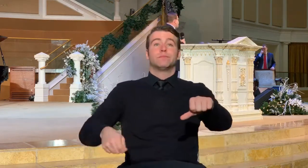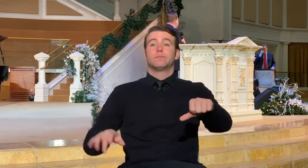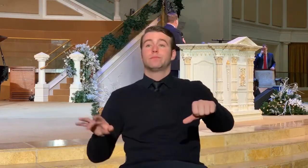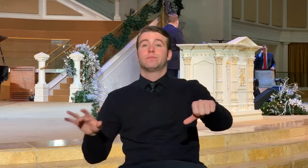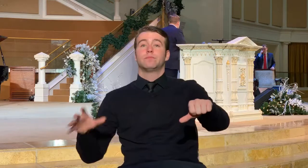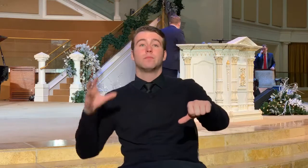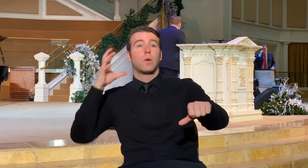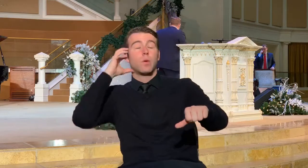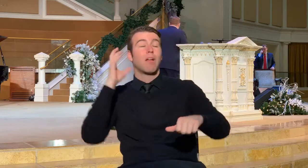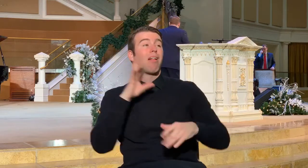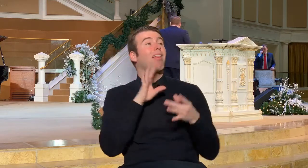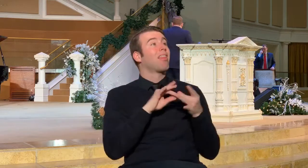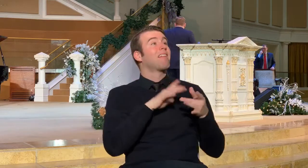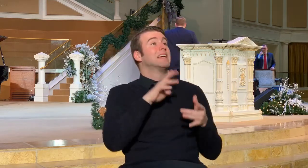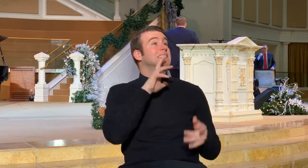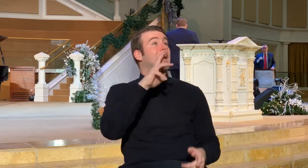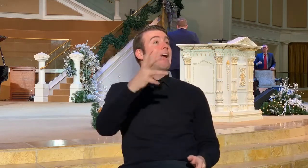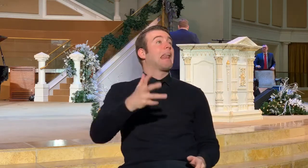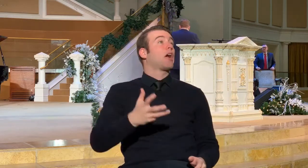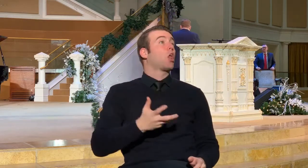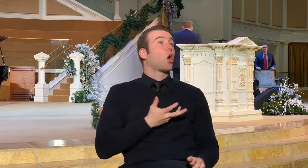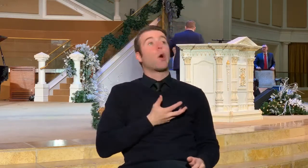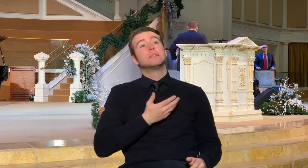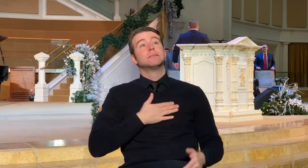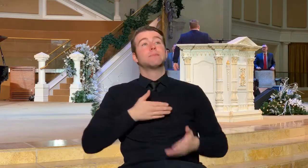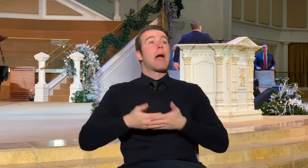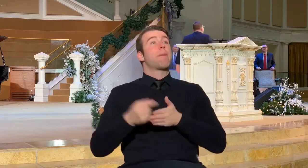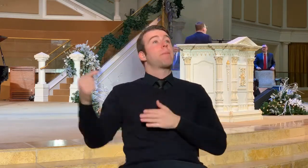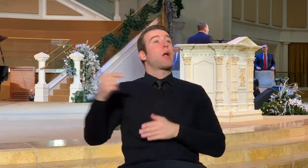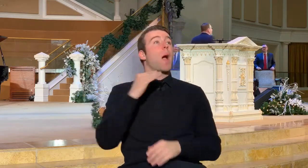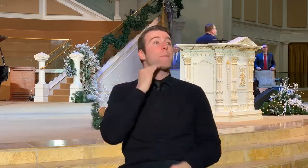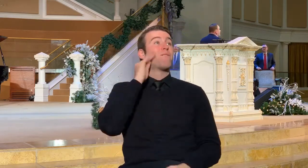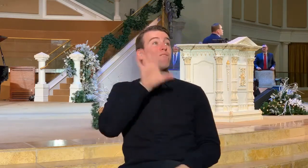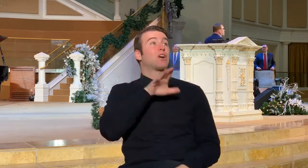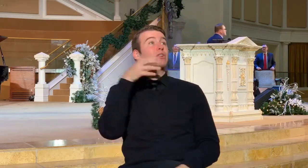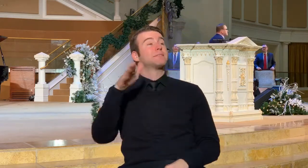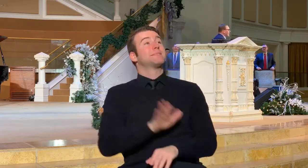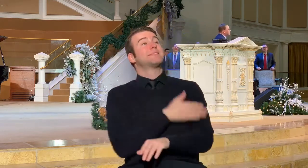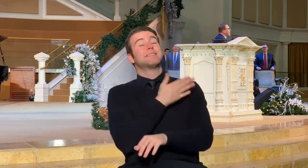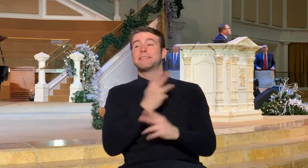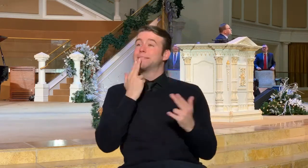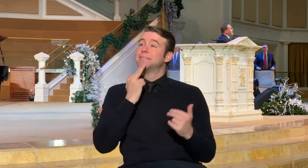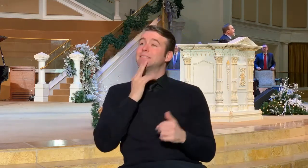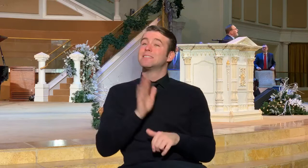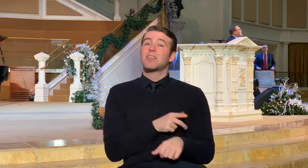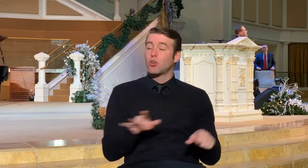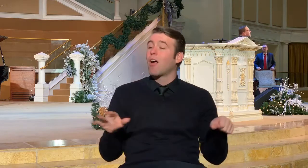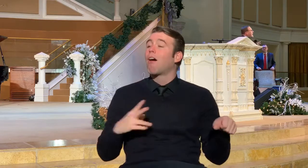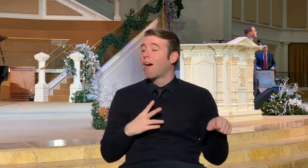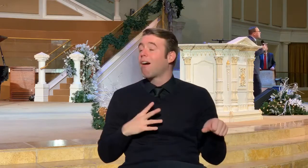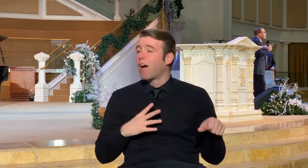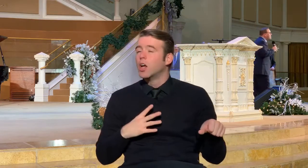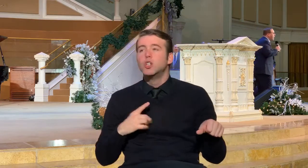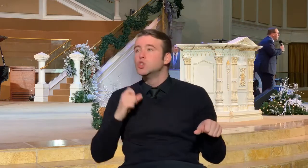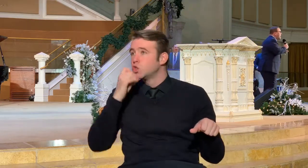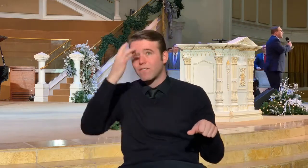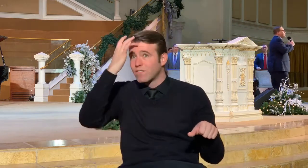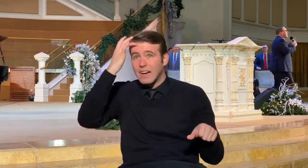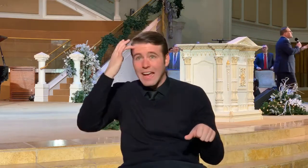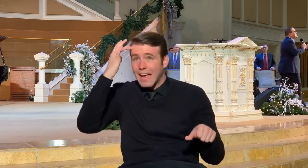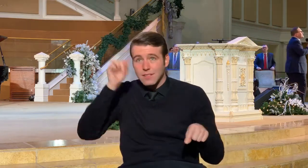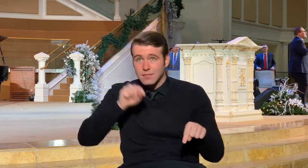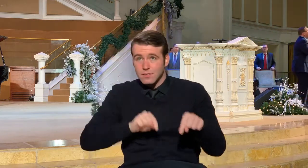singing about Santa Claus, and my baby's coming home for Christmas, and all those little Christmas gifts, don't you ever forget for one